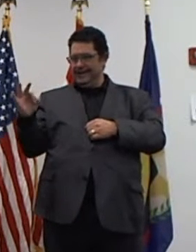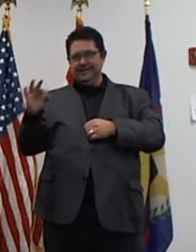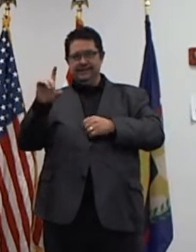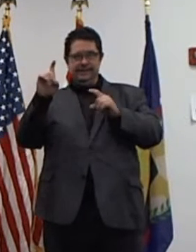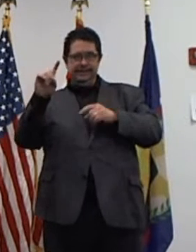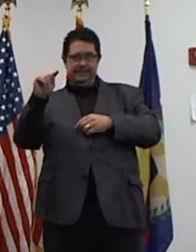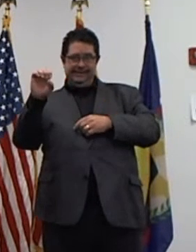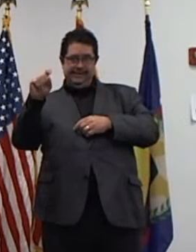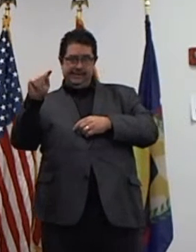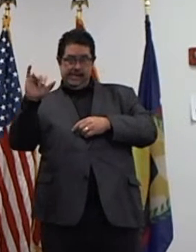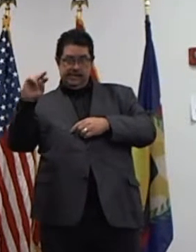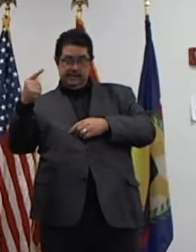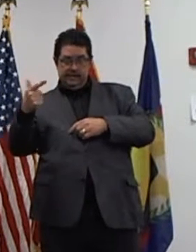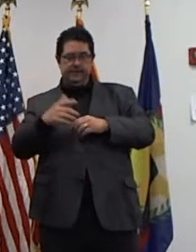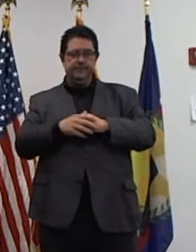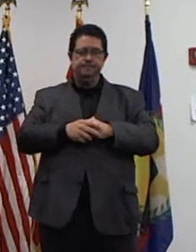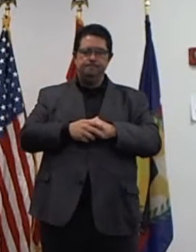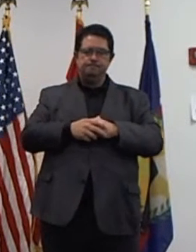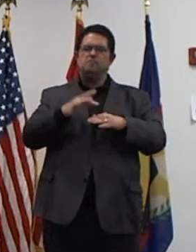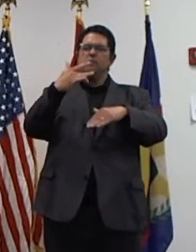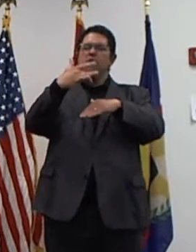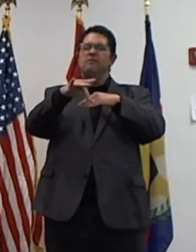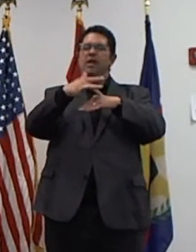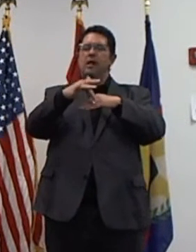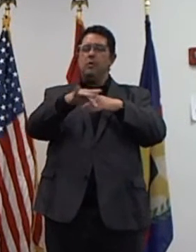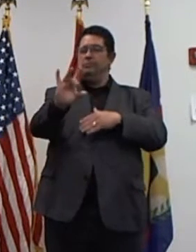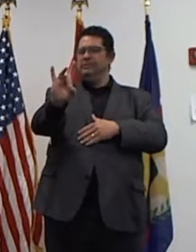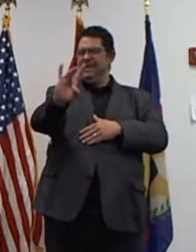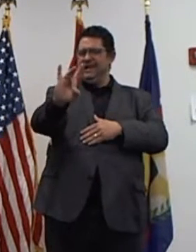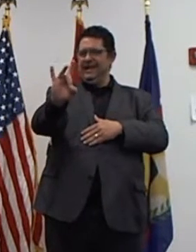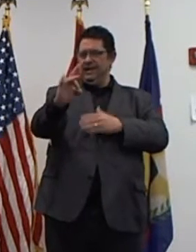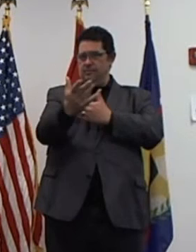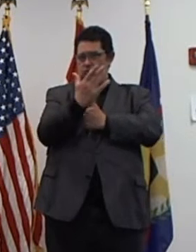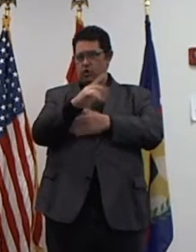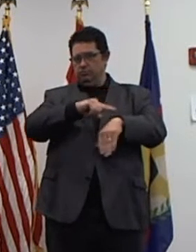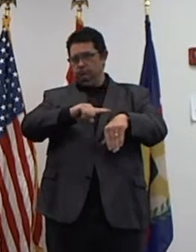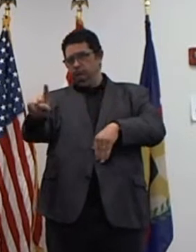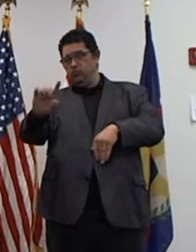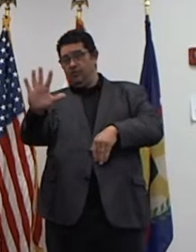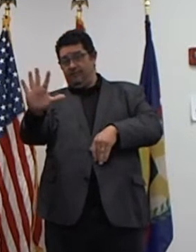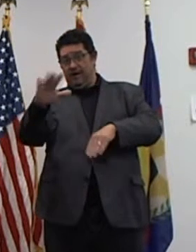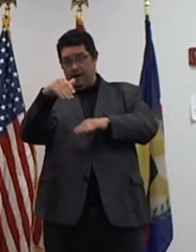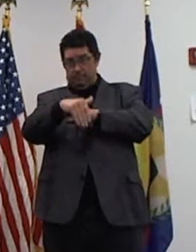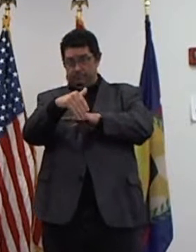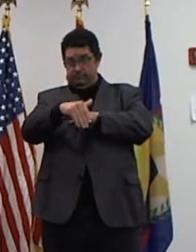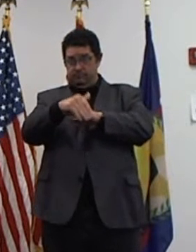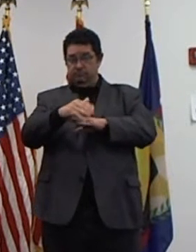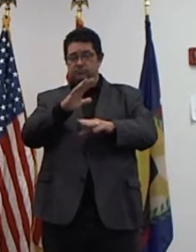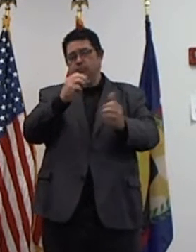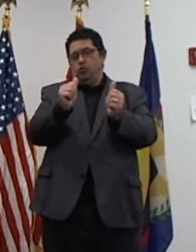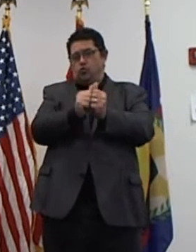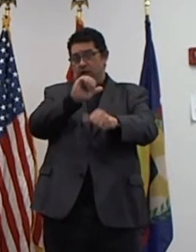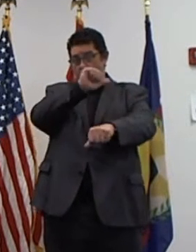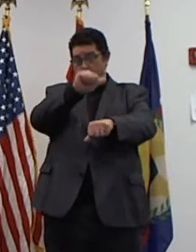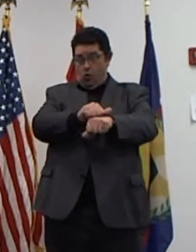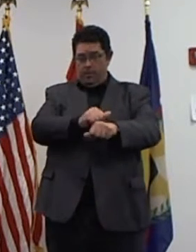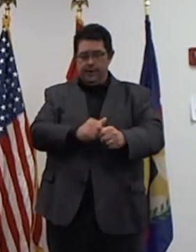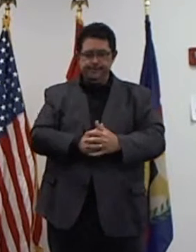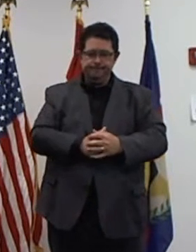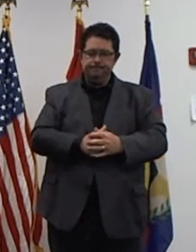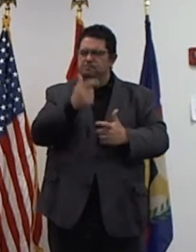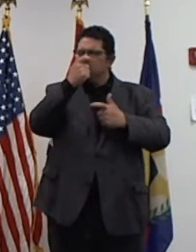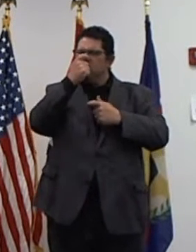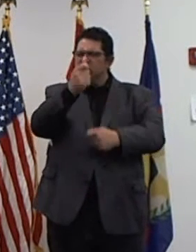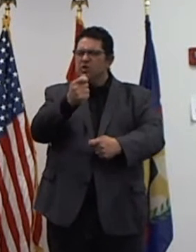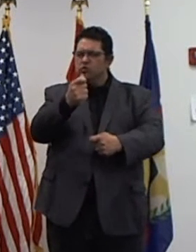County Public Health Department from 8 a.m. to 5 p.m. with an appointment. Interest in getting a